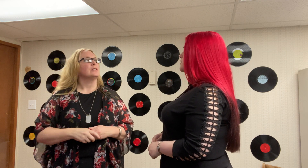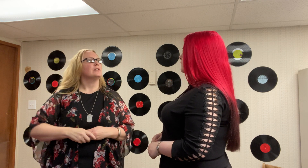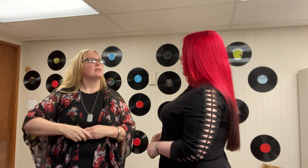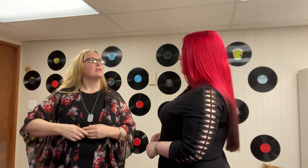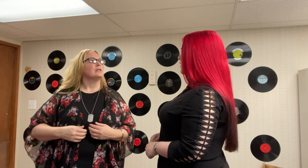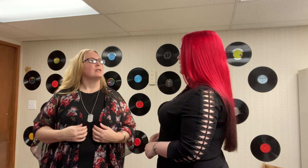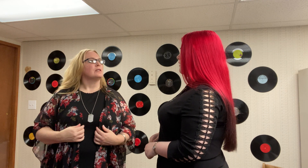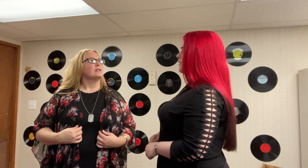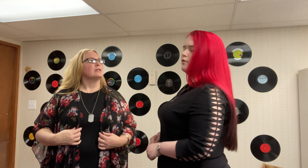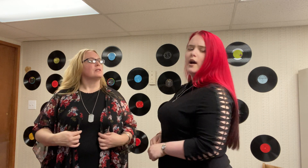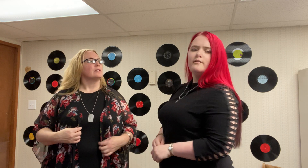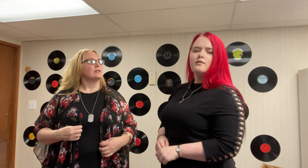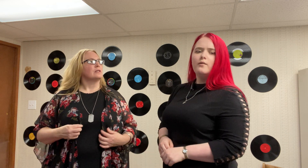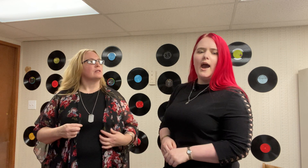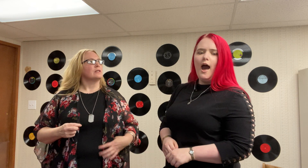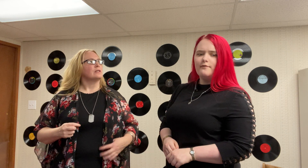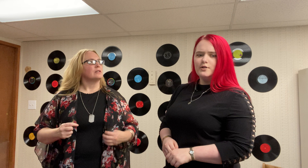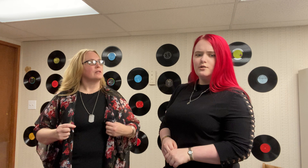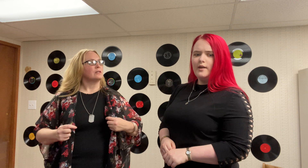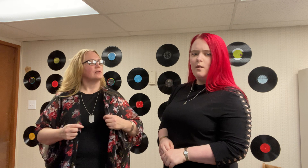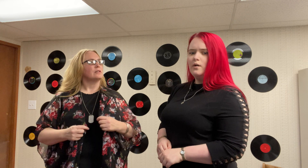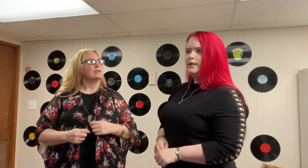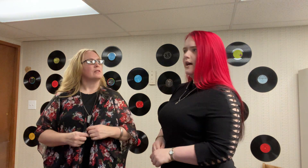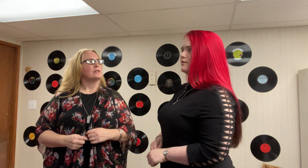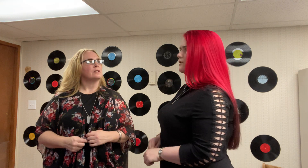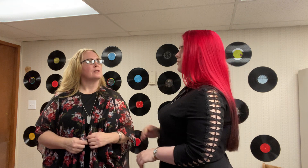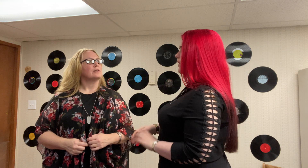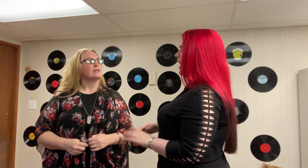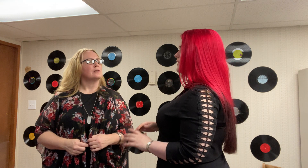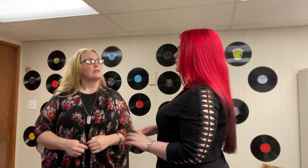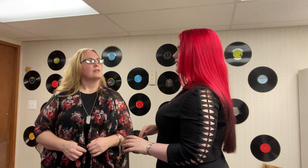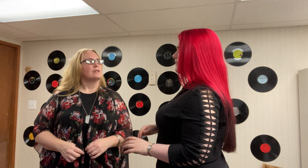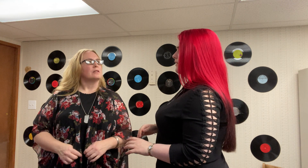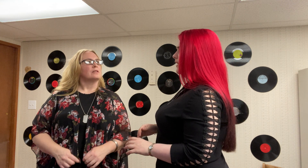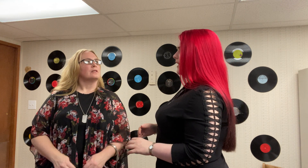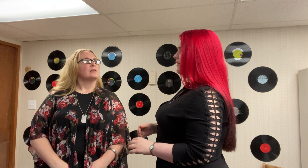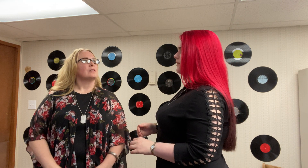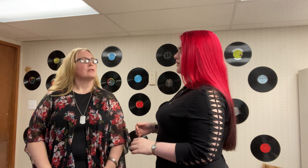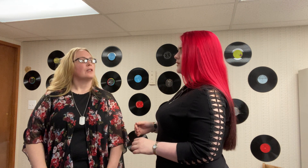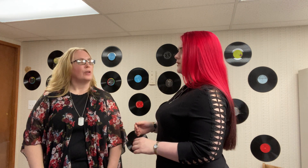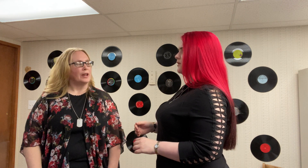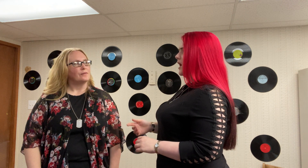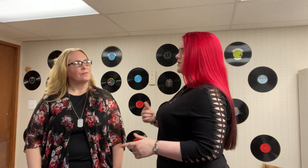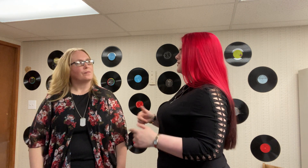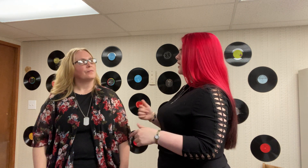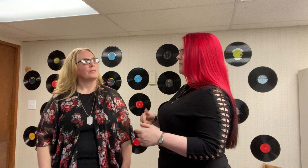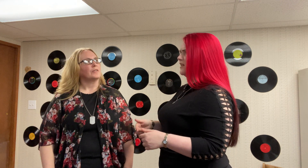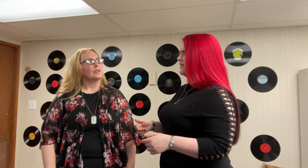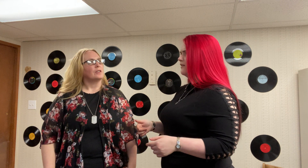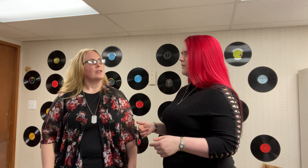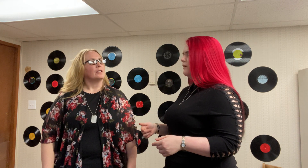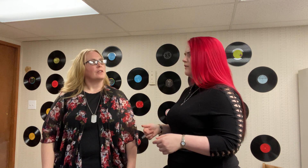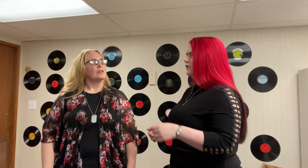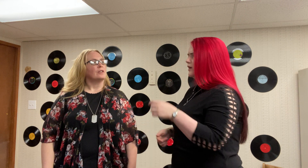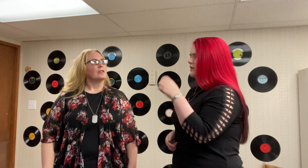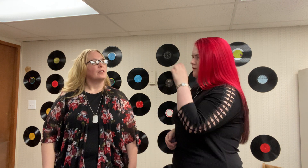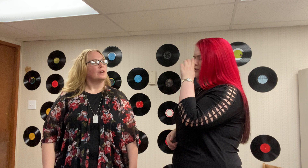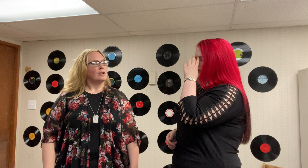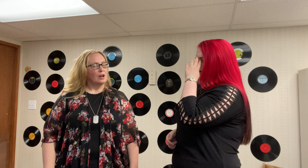that one. You guys don't have to do that one. That's just what I do because it like, Okay. I just thought it made sense when I was learning it the first time.